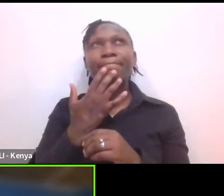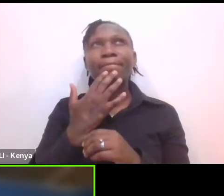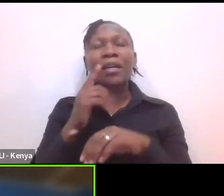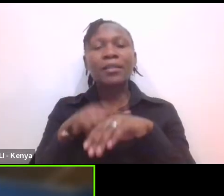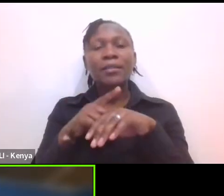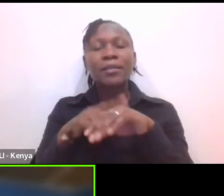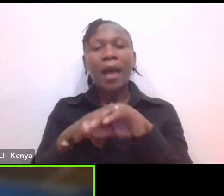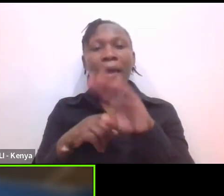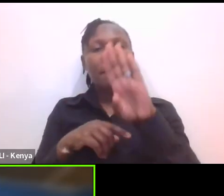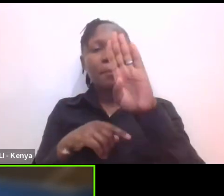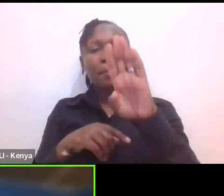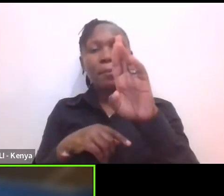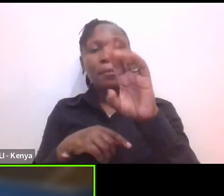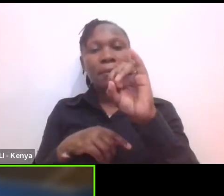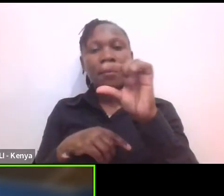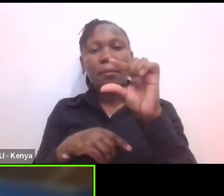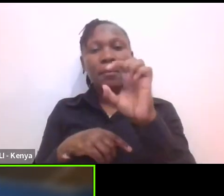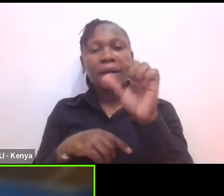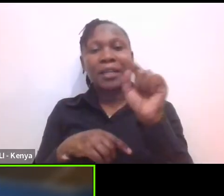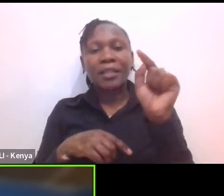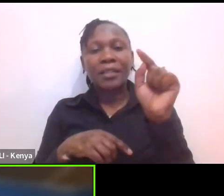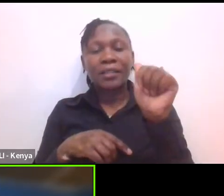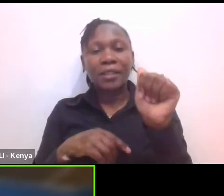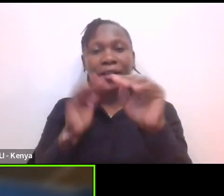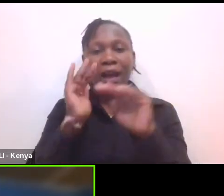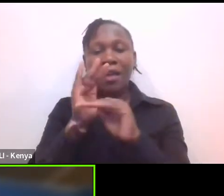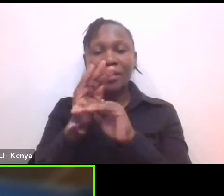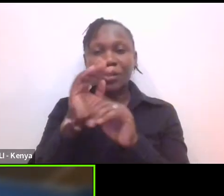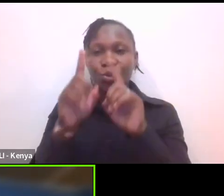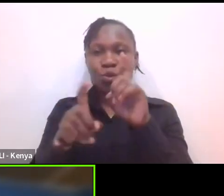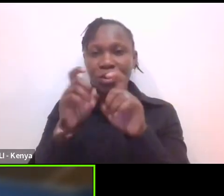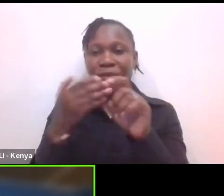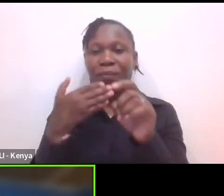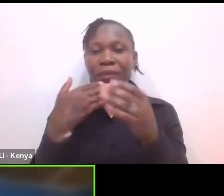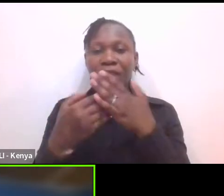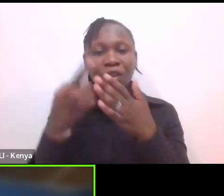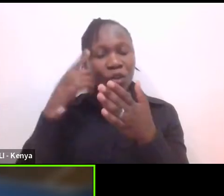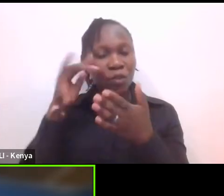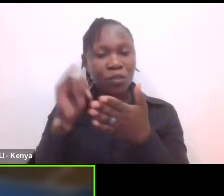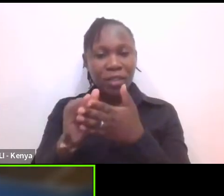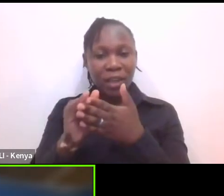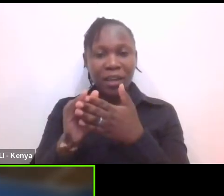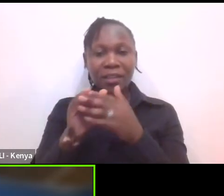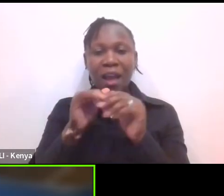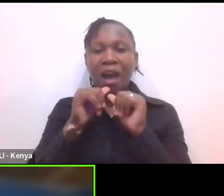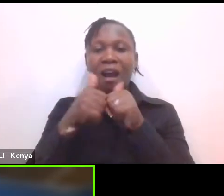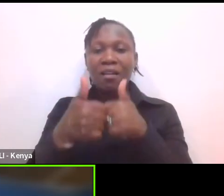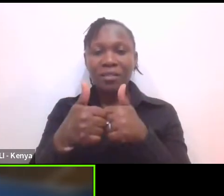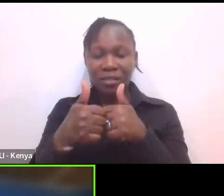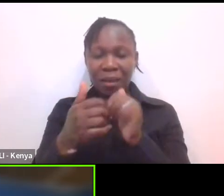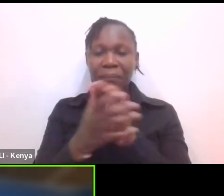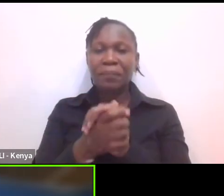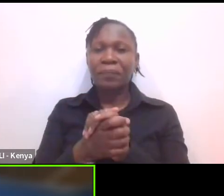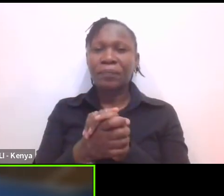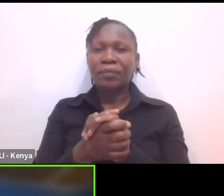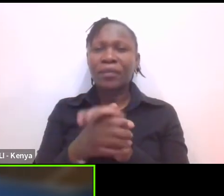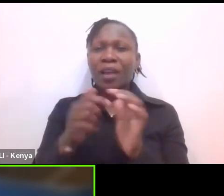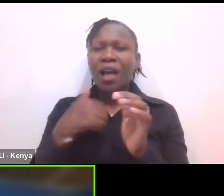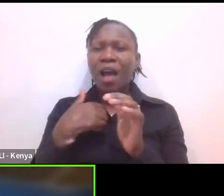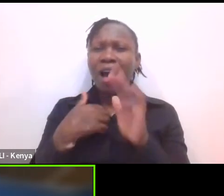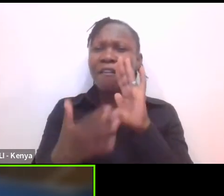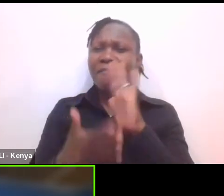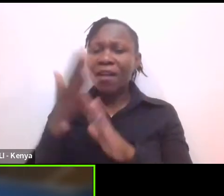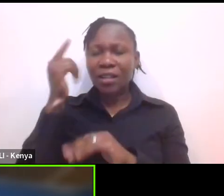asked that question, and thank you for your pronunciation in the chat, in the question and answer, Bridgetta. I immediately thought of